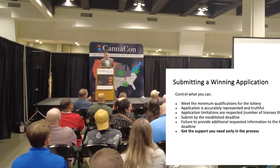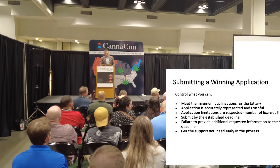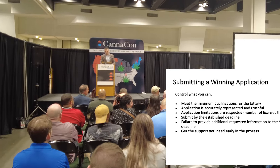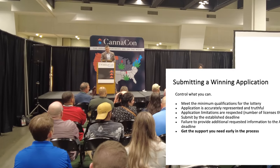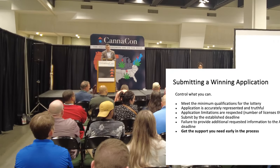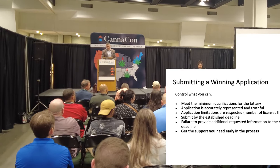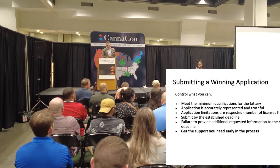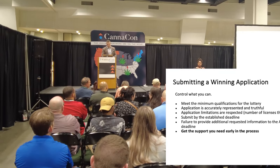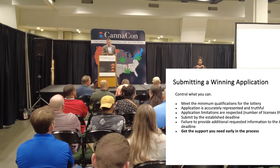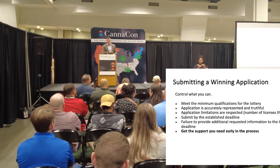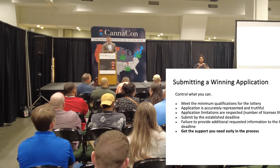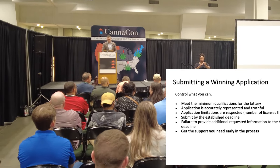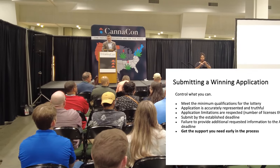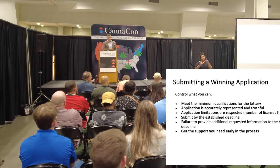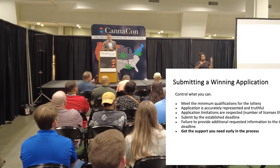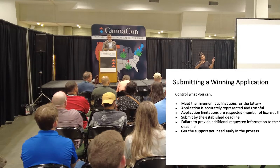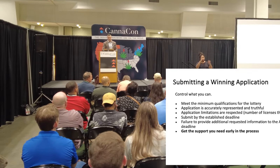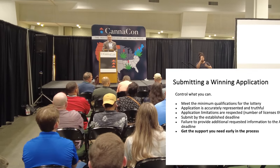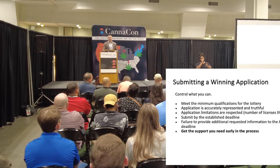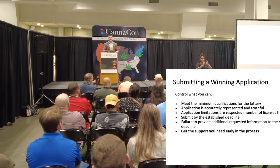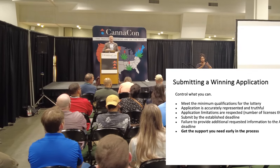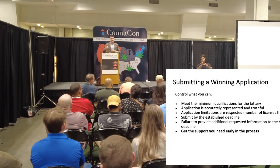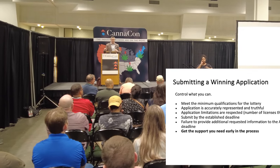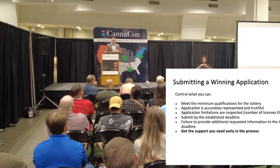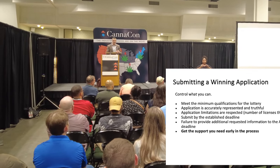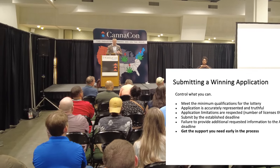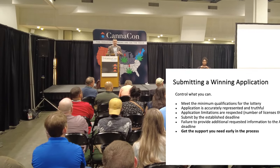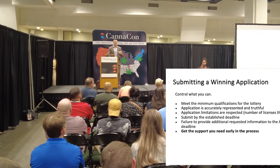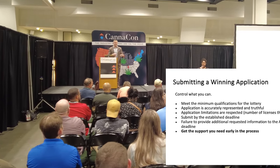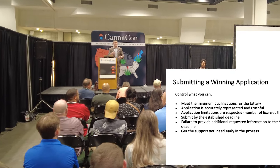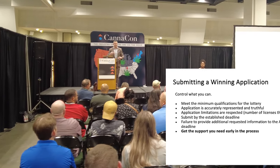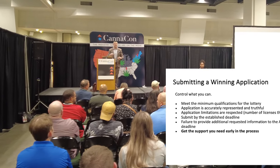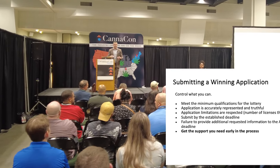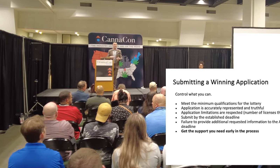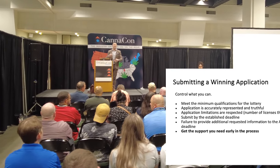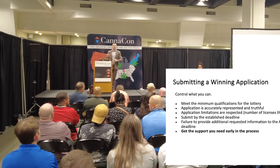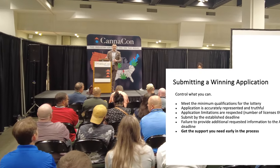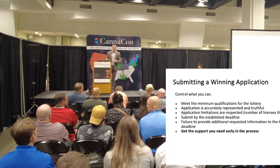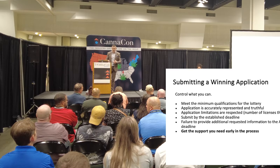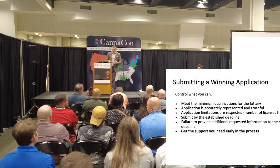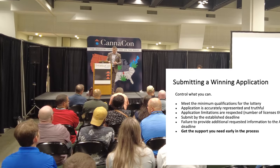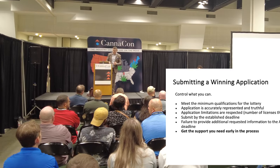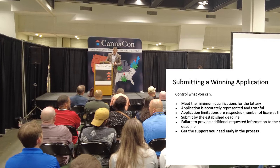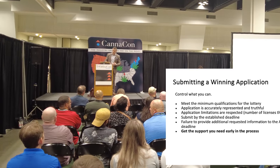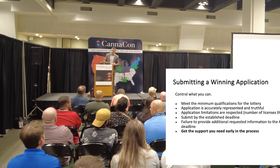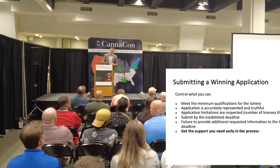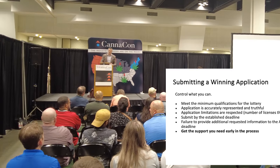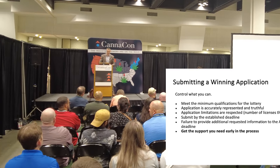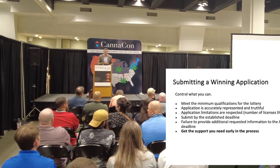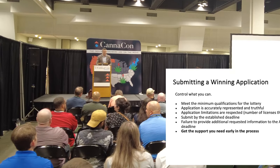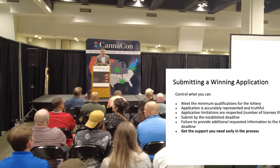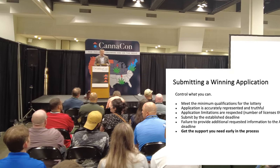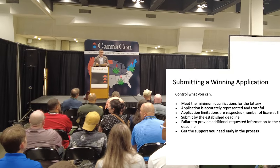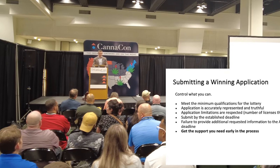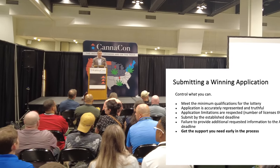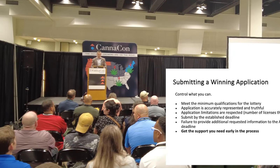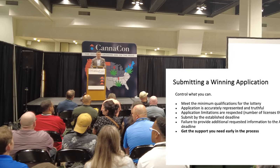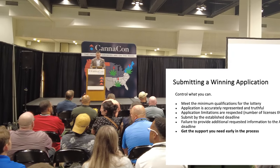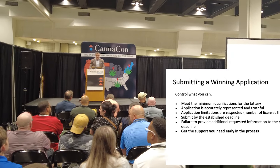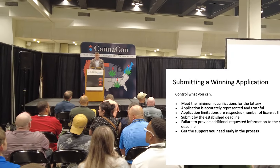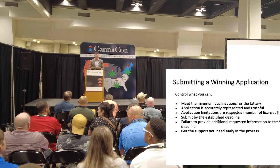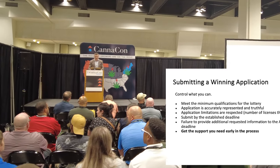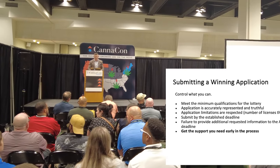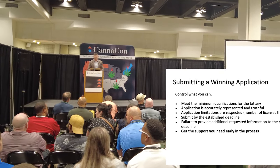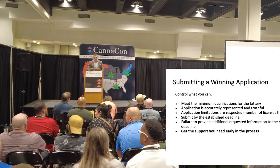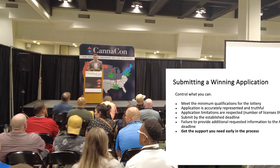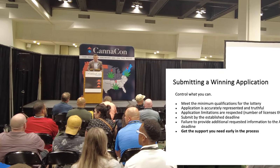Application limitations are respected. So in terms of the number of licenses we're applying for, the combinable activities, all of that needs to be very